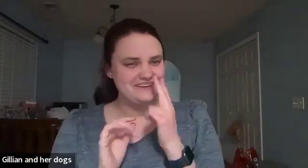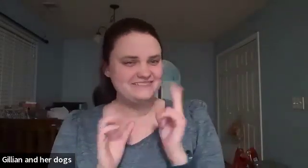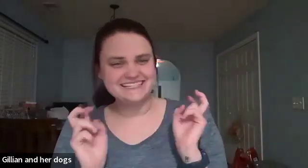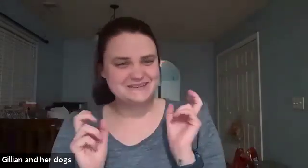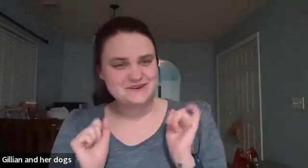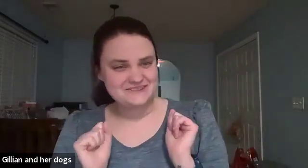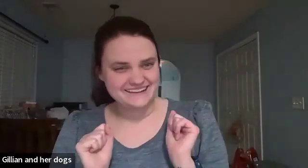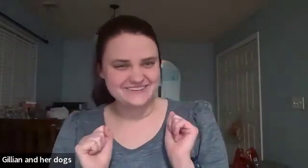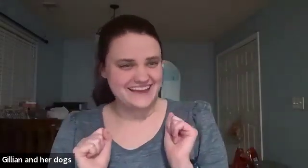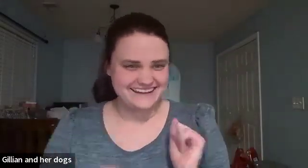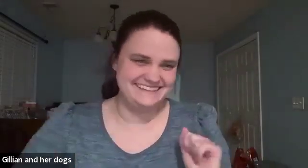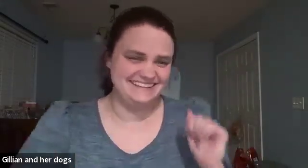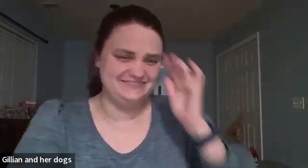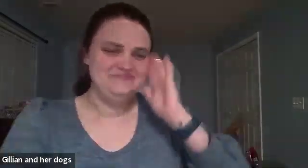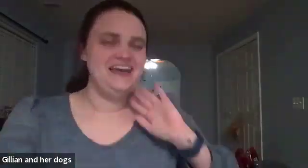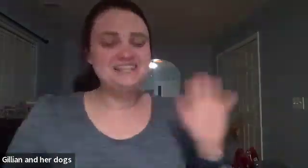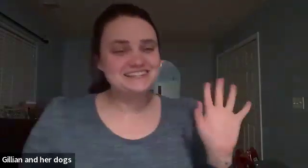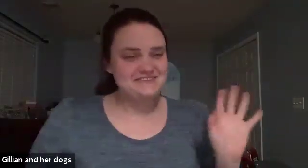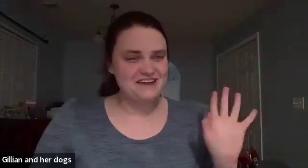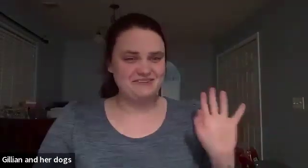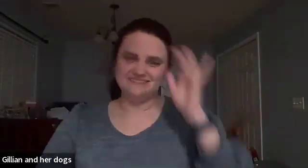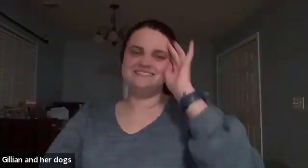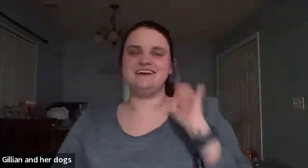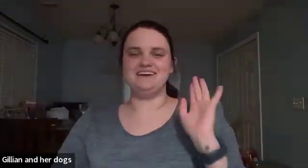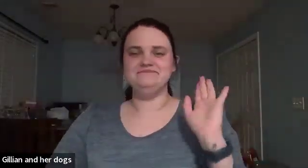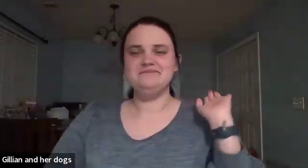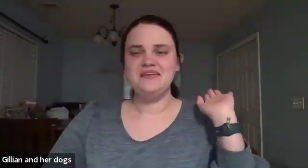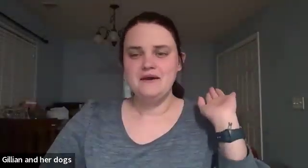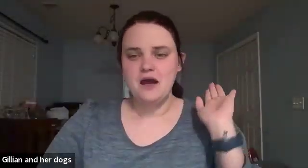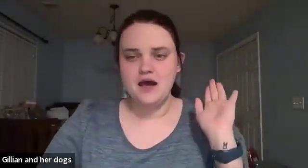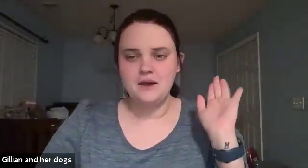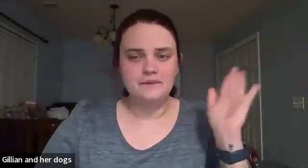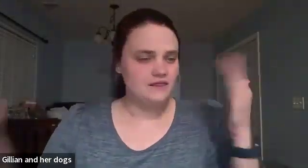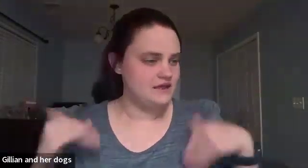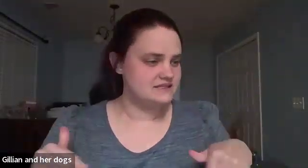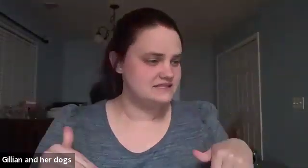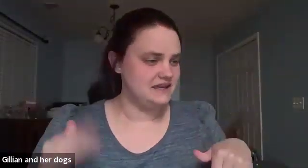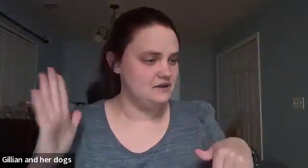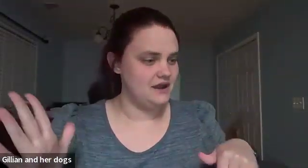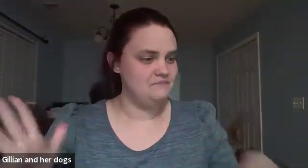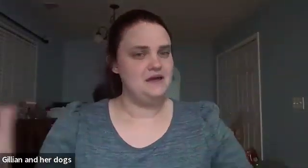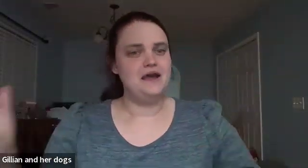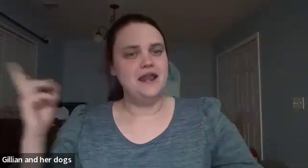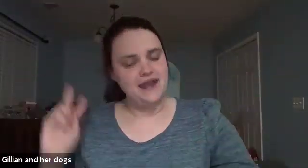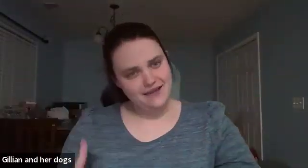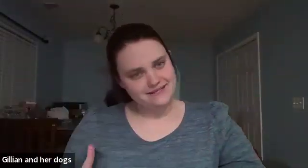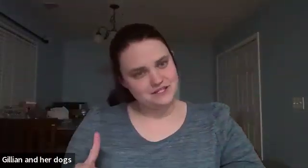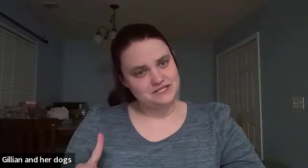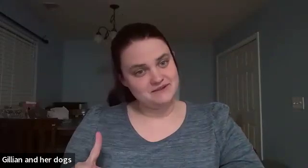fun little like tidbit rant for that. I just love that one. So, let's see. Okay, now let's do our